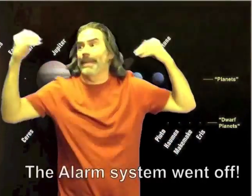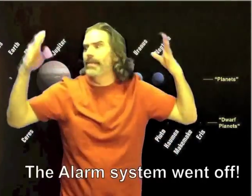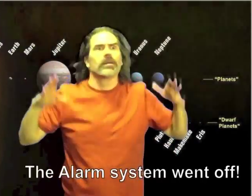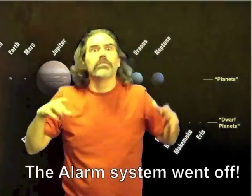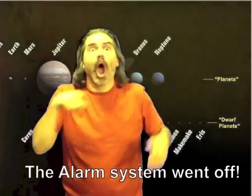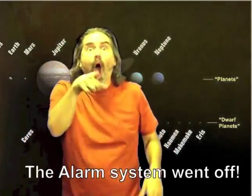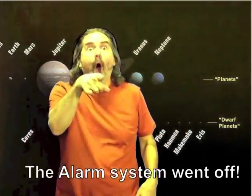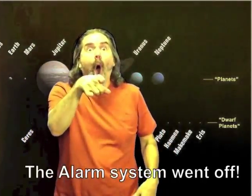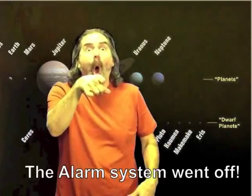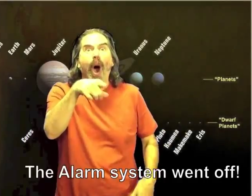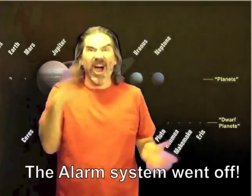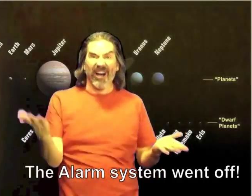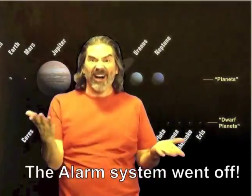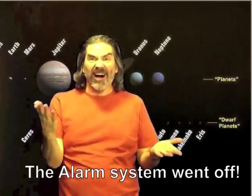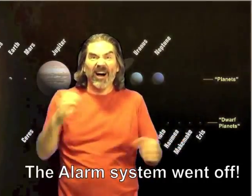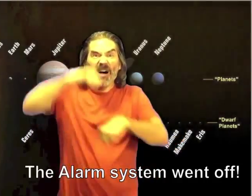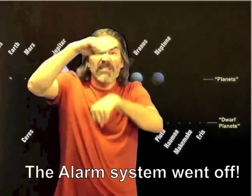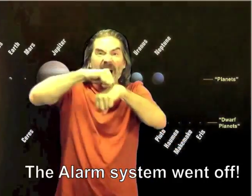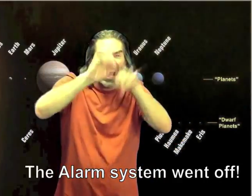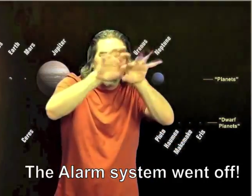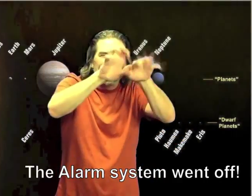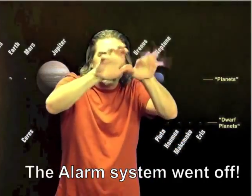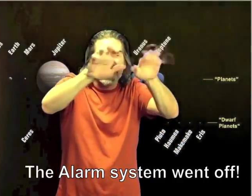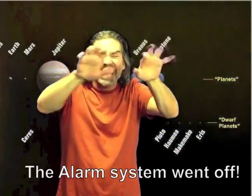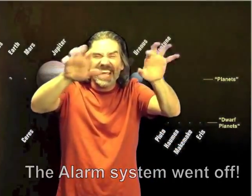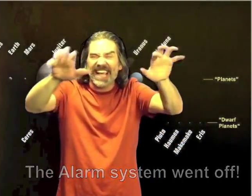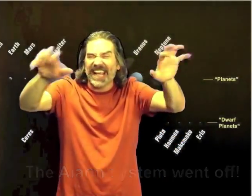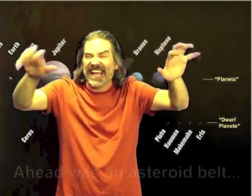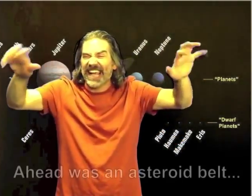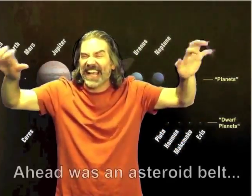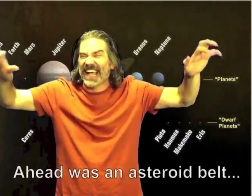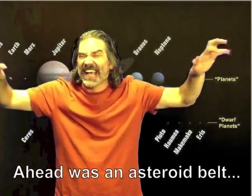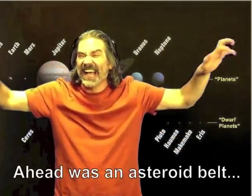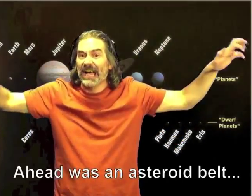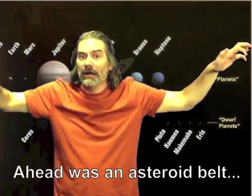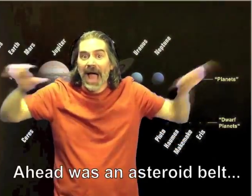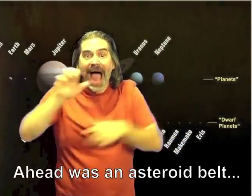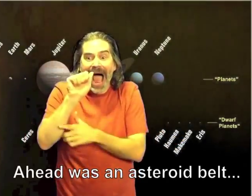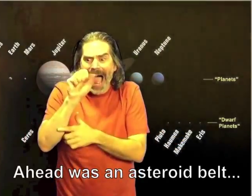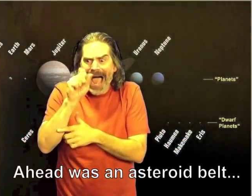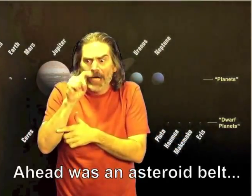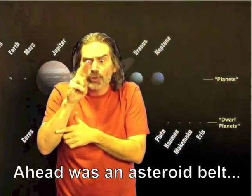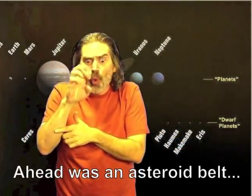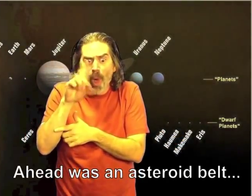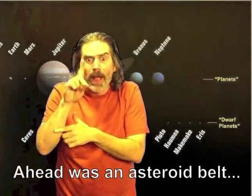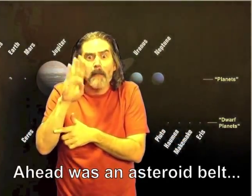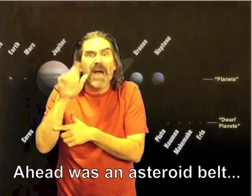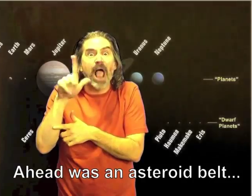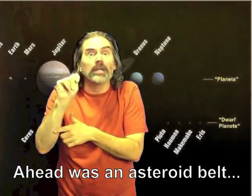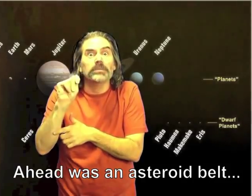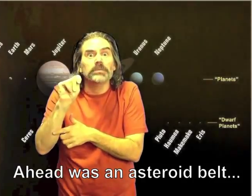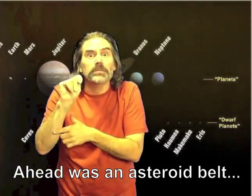the alarms went off. And up ahead, there was an asteroid